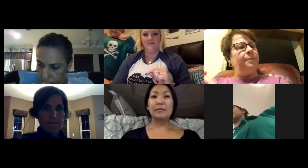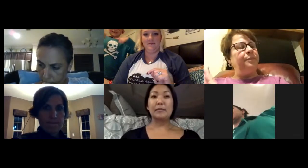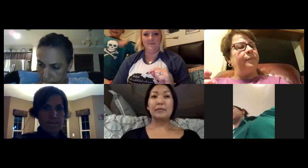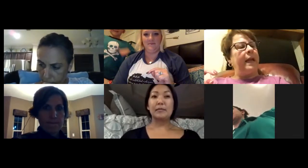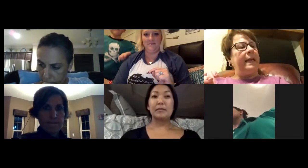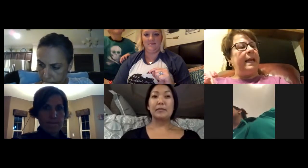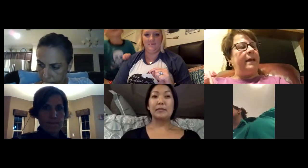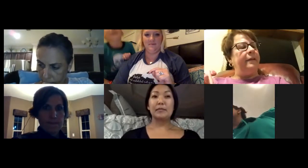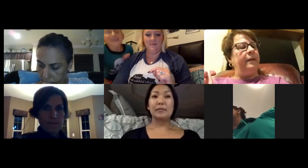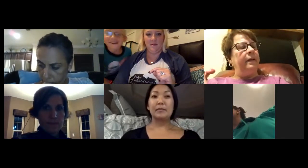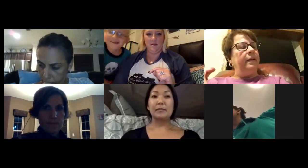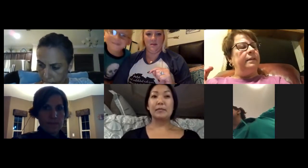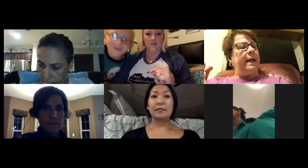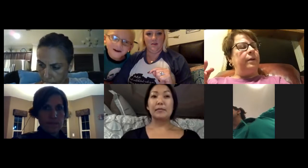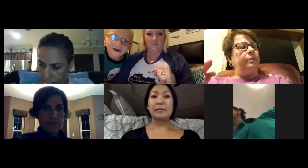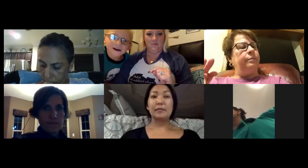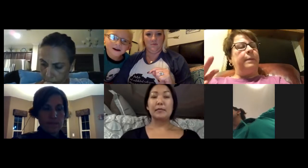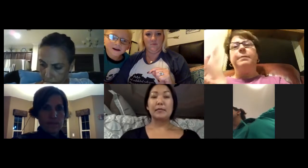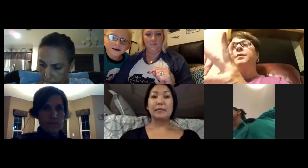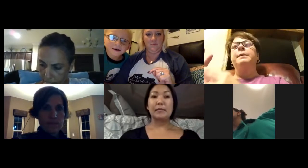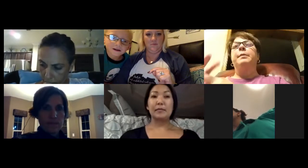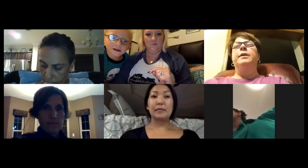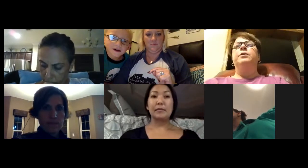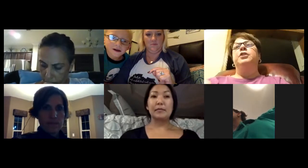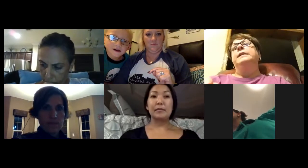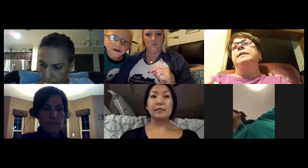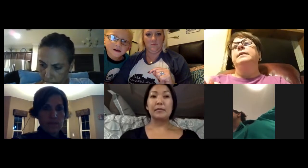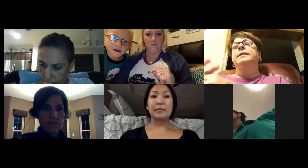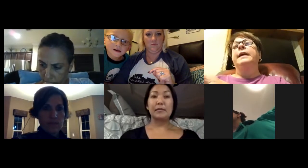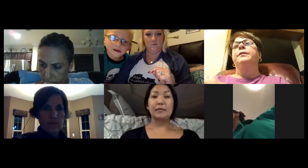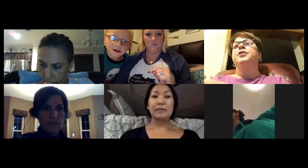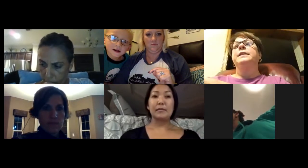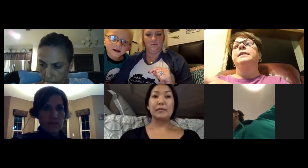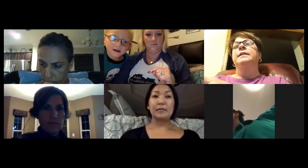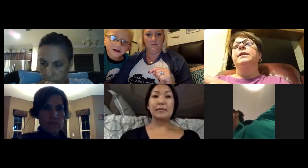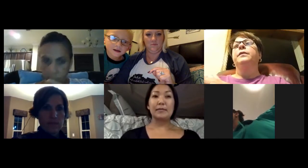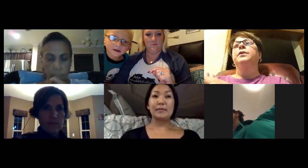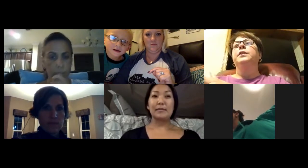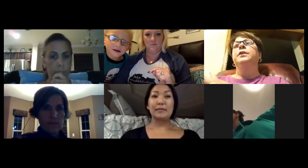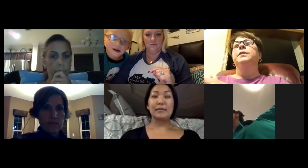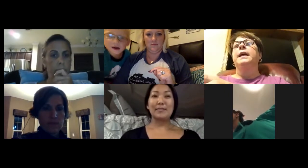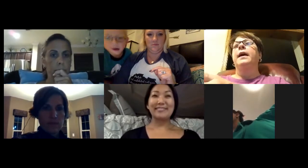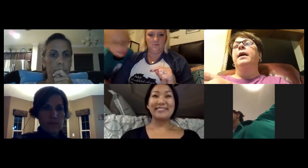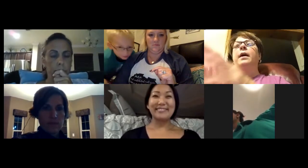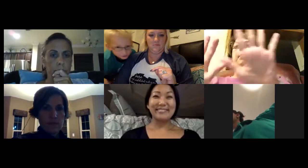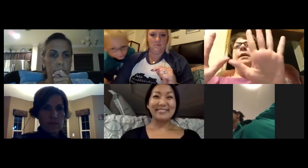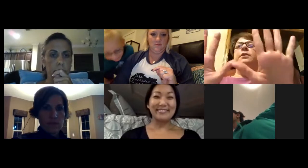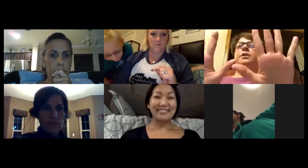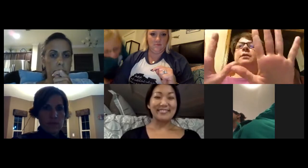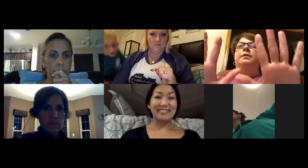I had down, I mean, most people probably know Jesus, the sign for Jesus. I don't know if you'll use that, but it's just